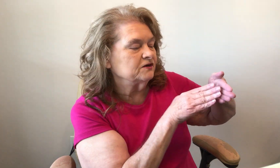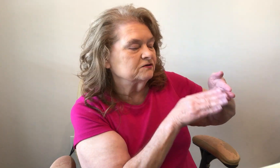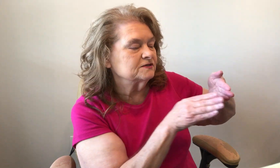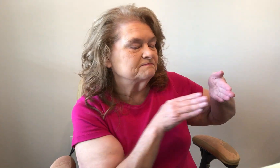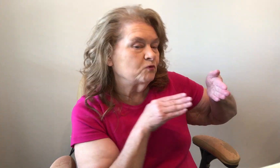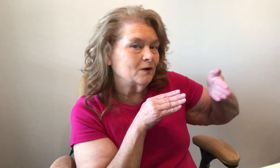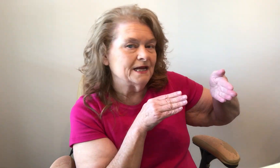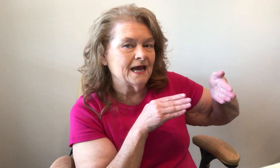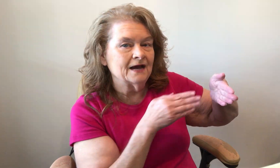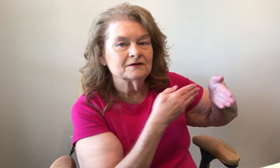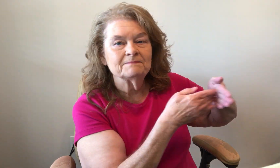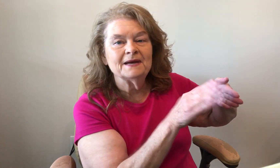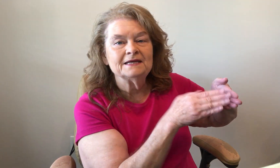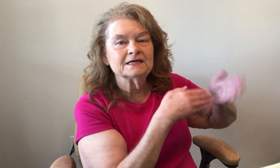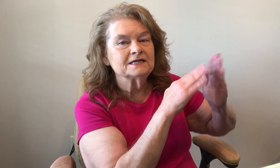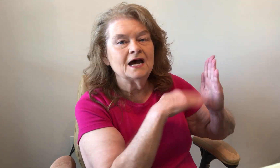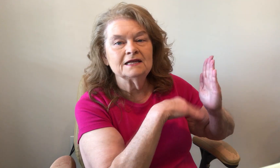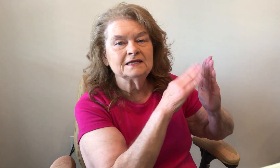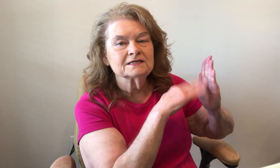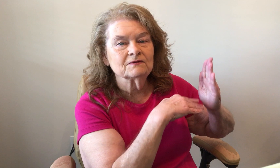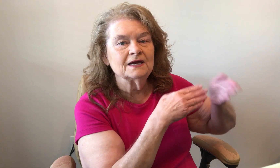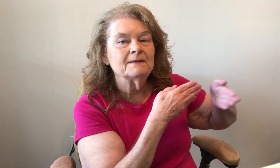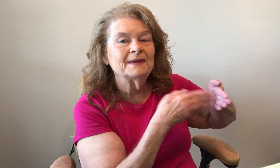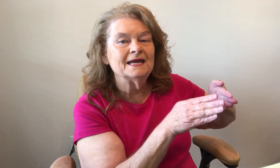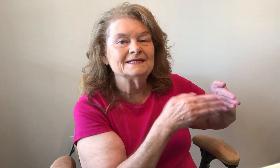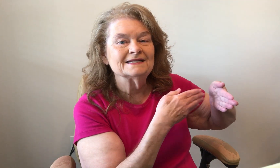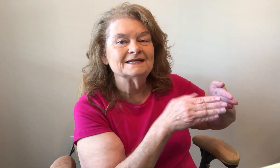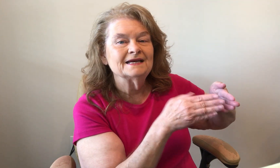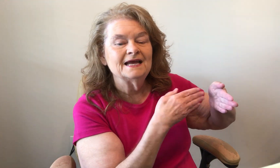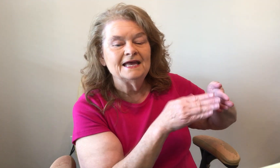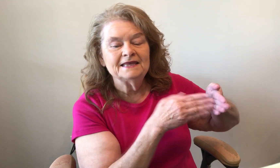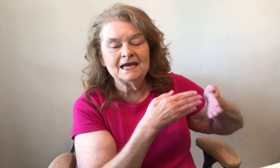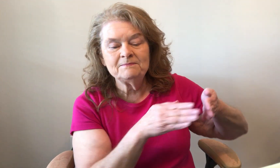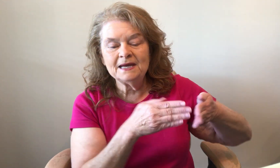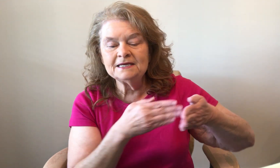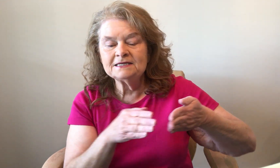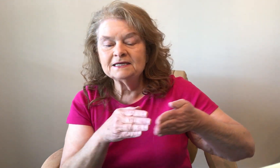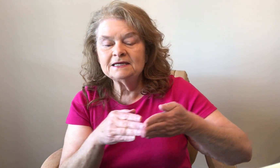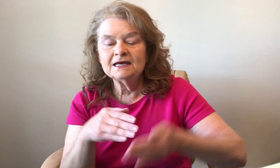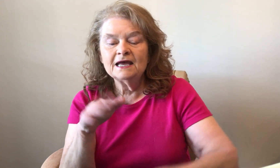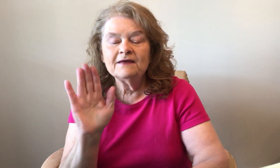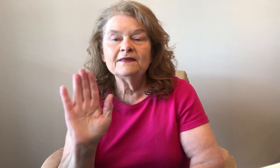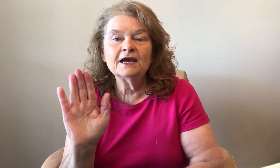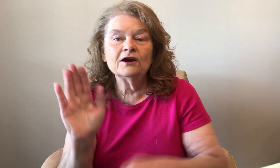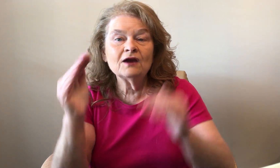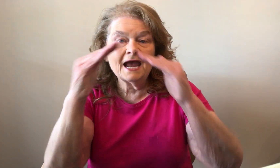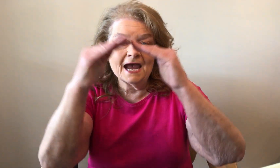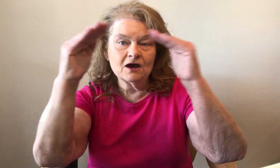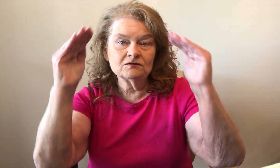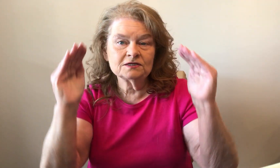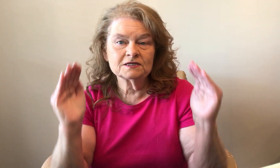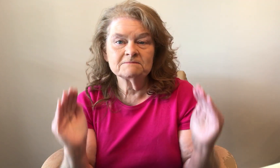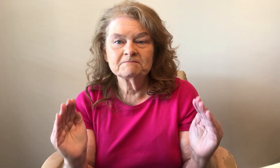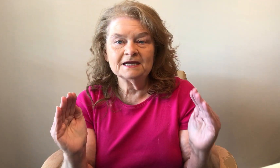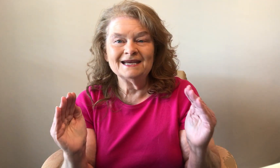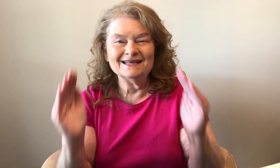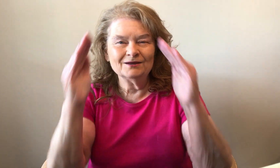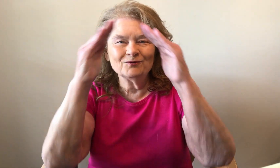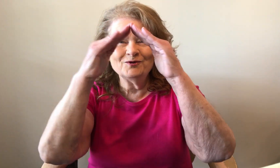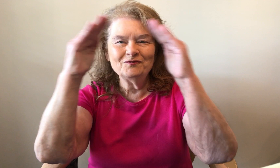fingers pointing out. Painted, not this way, painted. They painted their house, again, the roof and